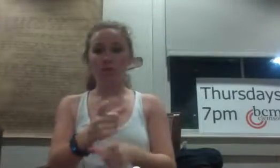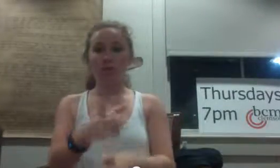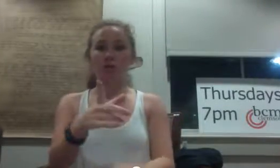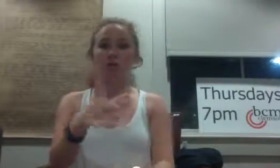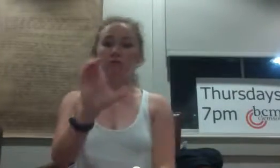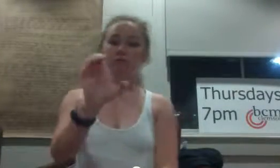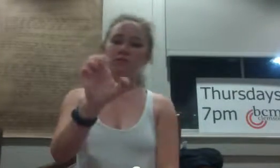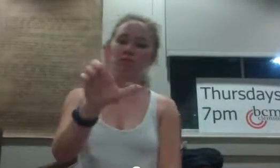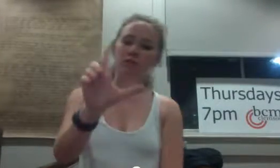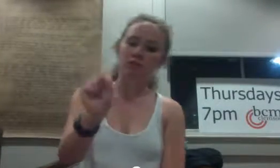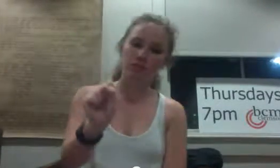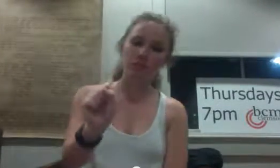The body makes